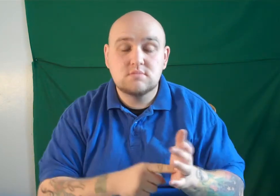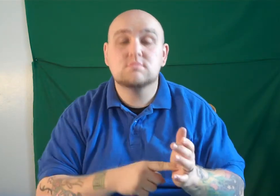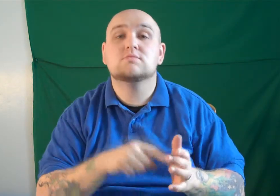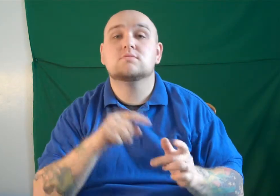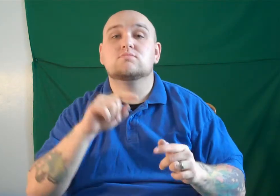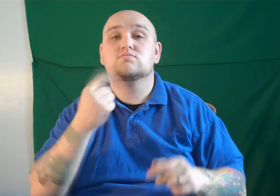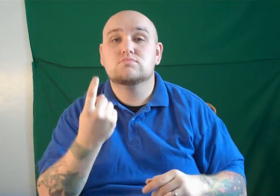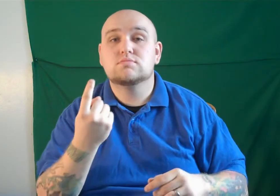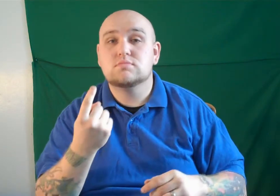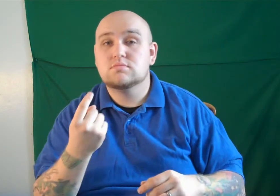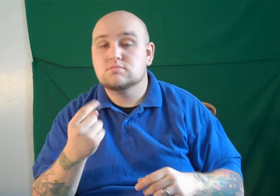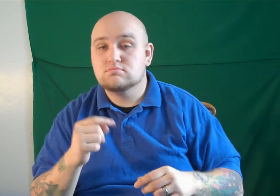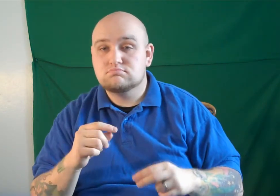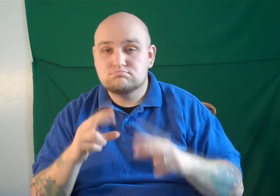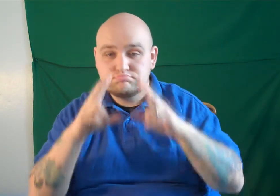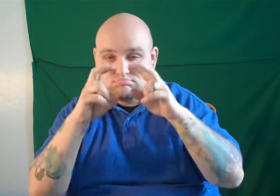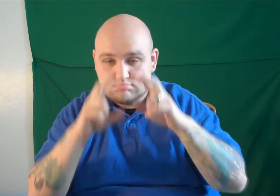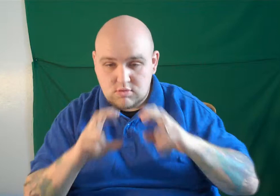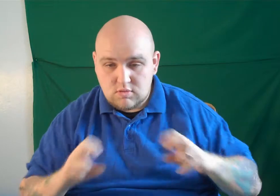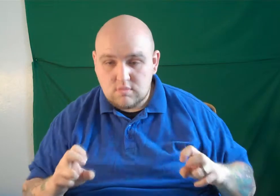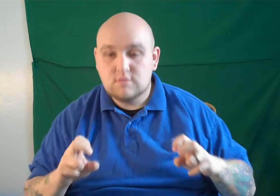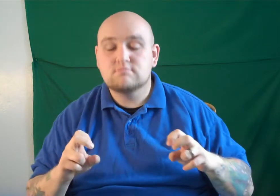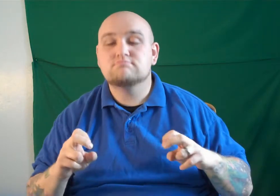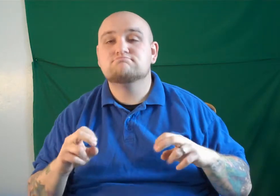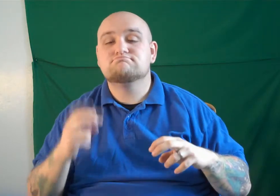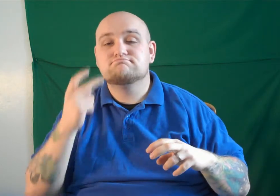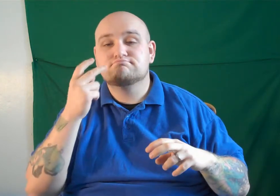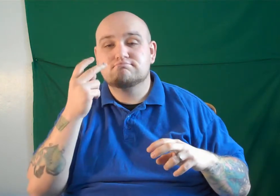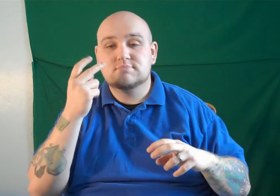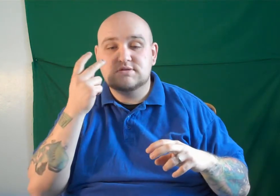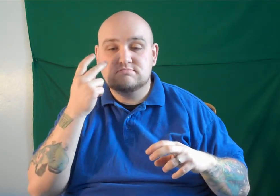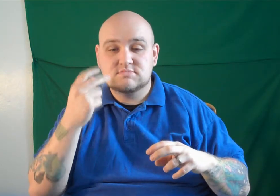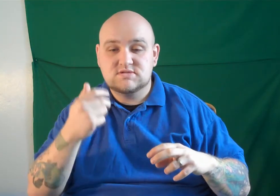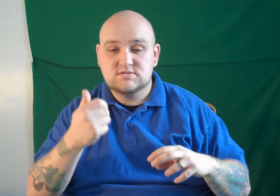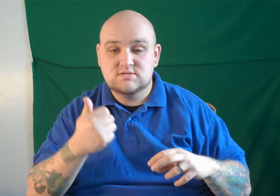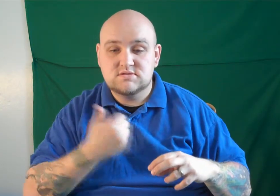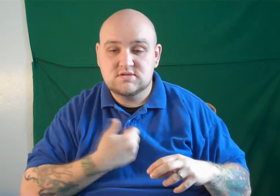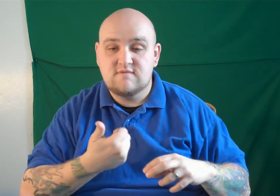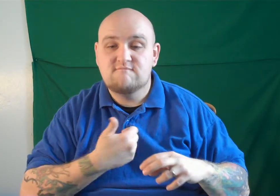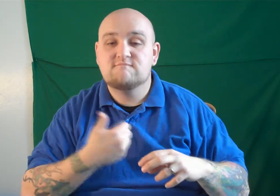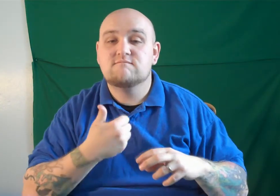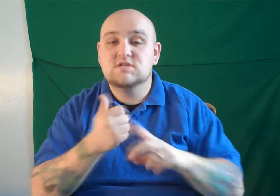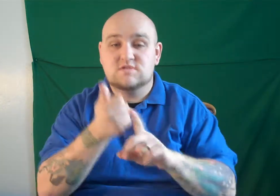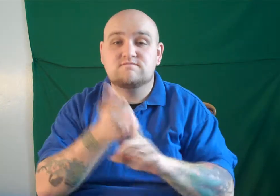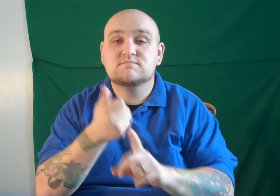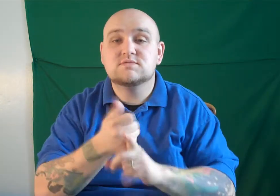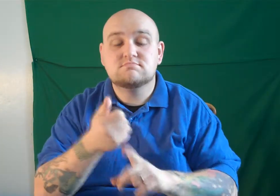to determine if you are qualified for the assignment. Okay, so you must have knowledge related